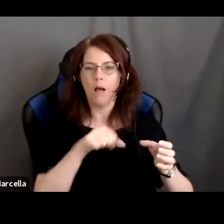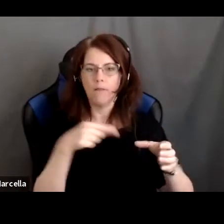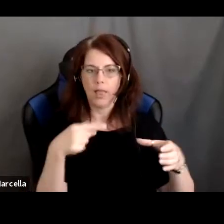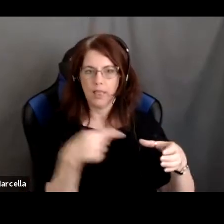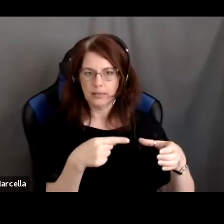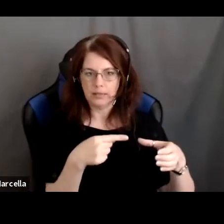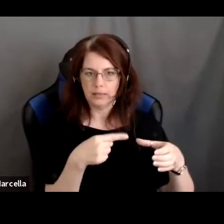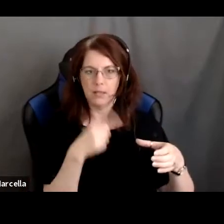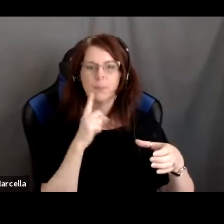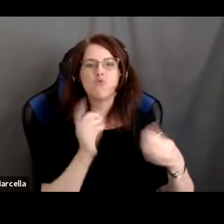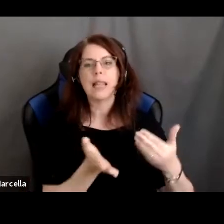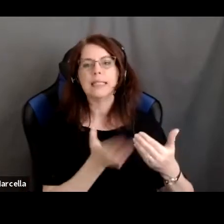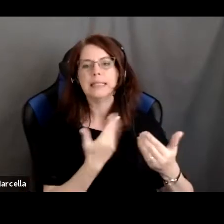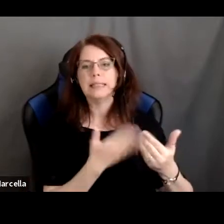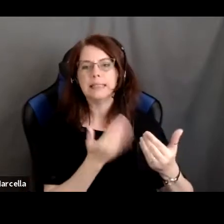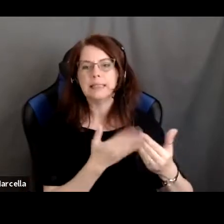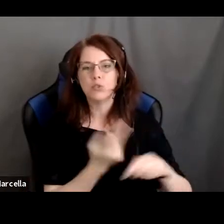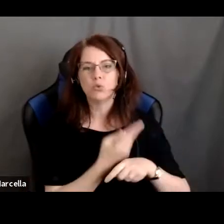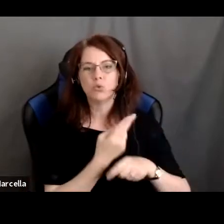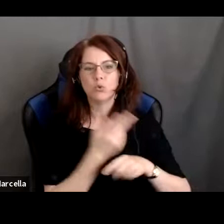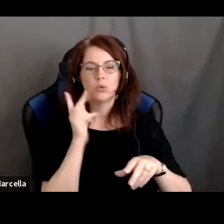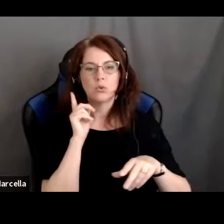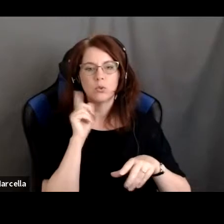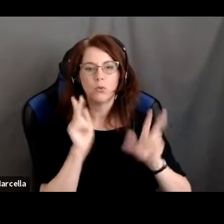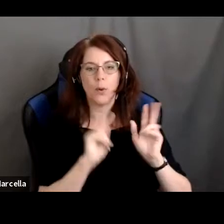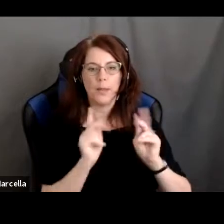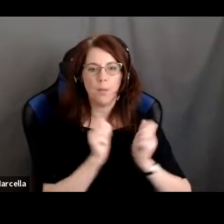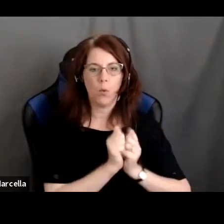because they're really easy to use for people that have